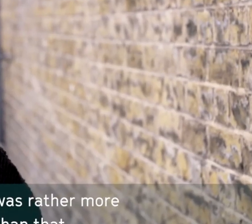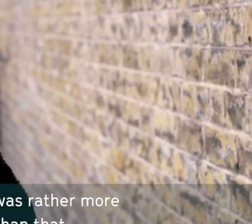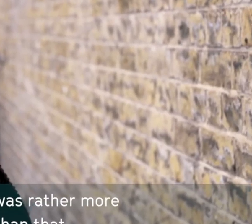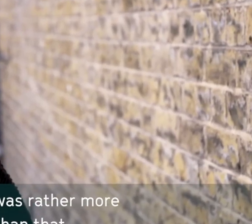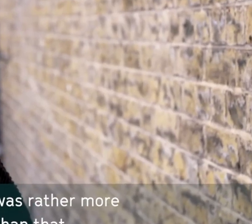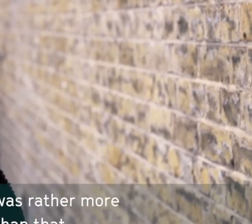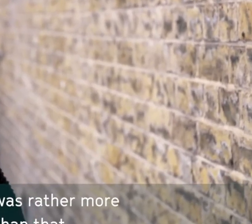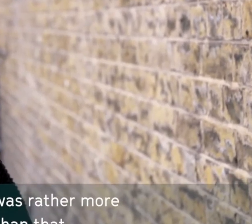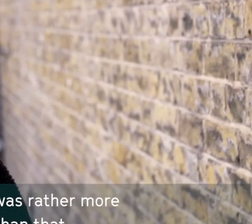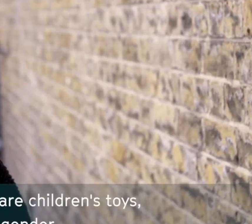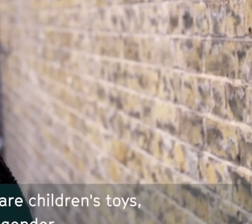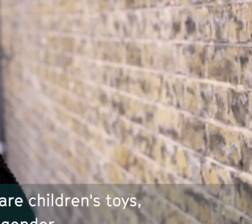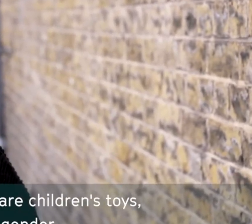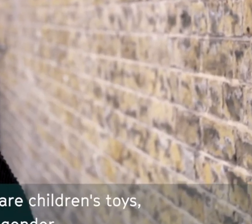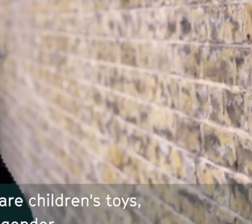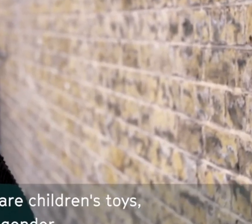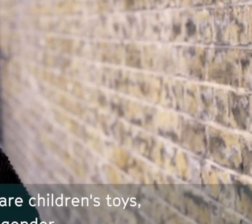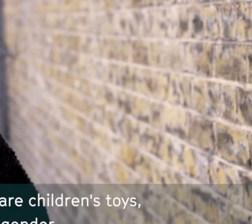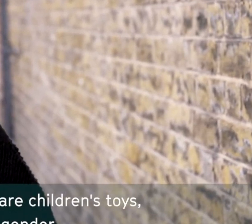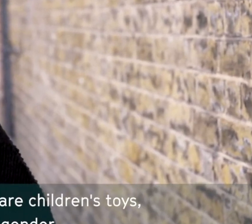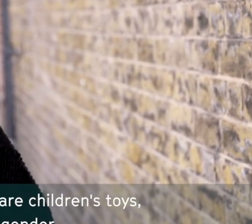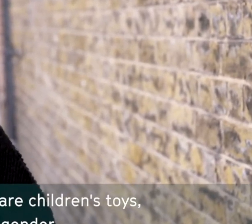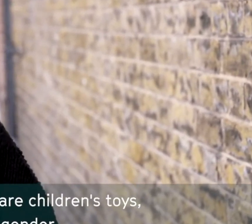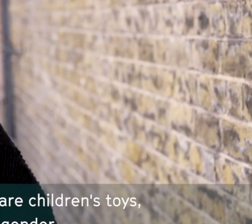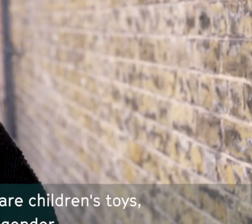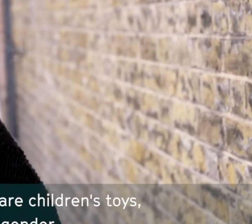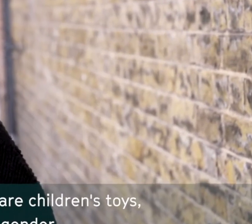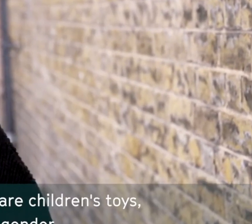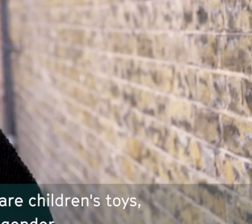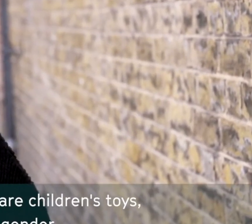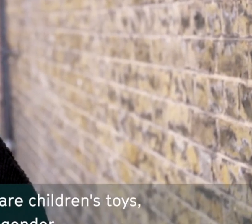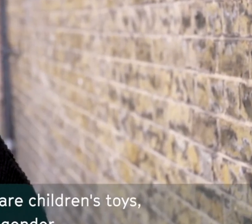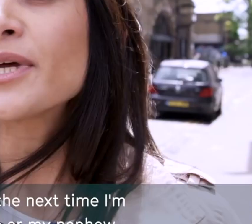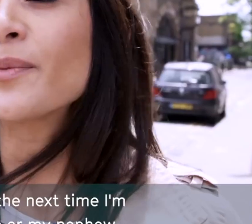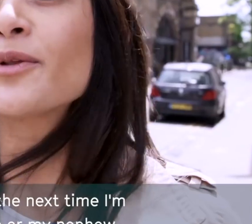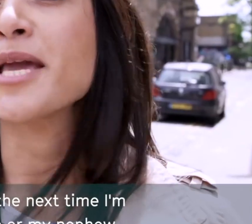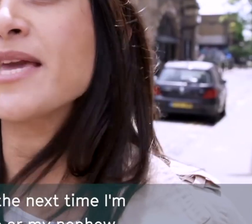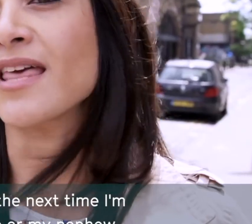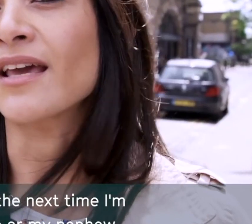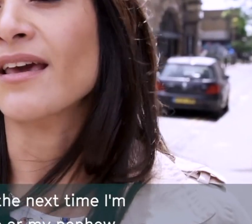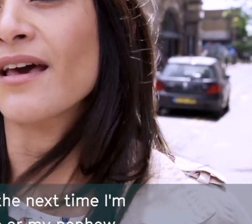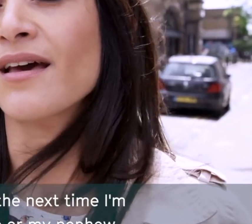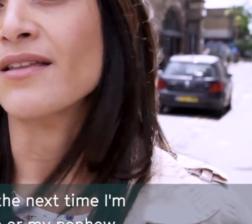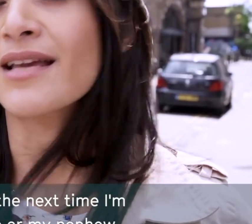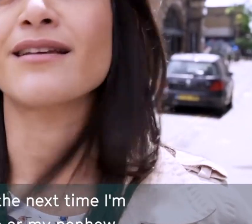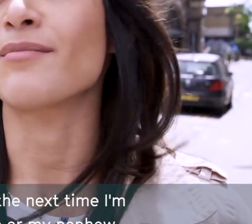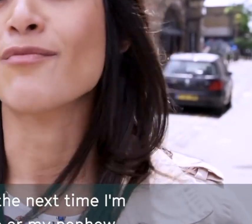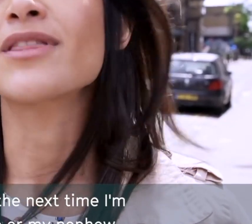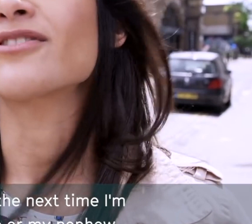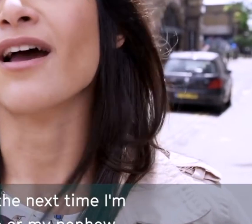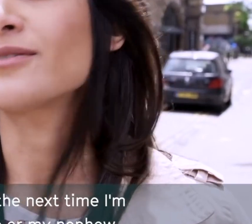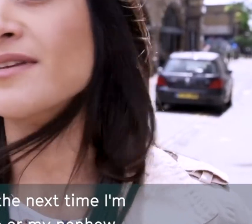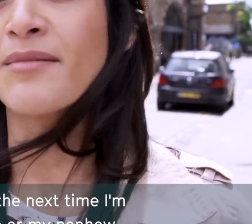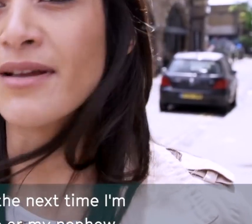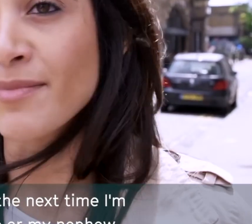more open-minded than that, and I would think, you know, these are children's toys, whatever the gender. It will make me think the next time I'm